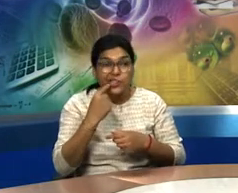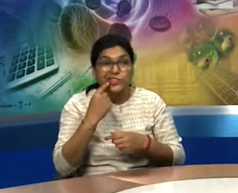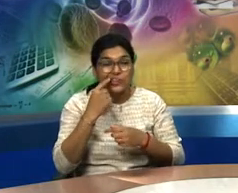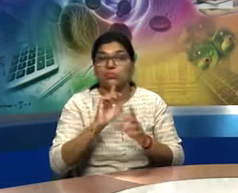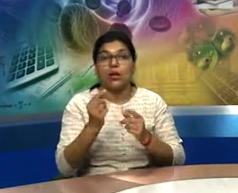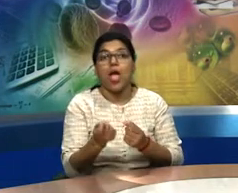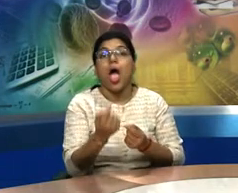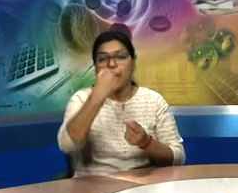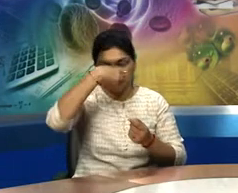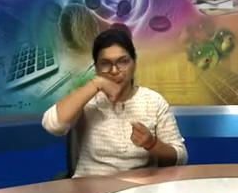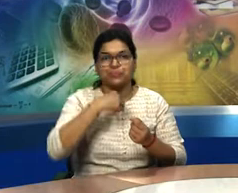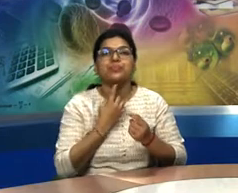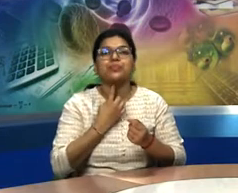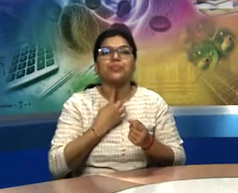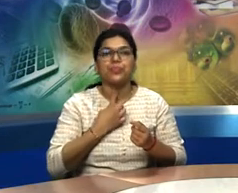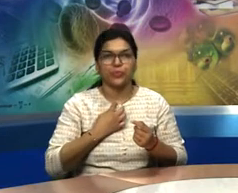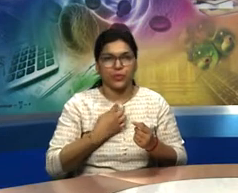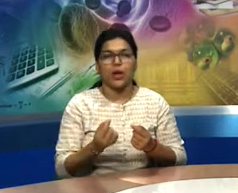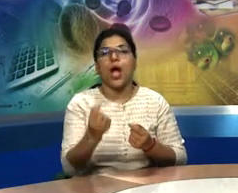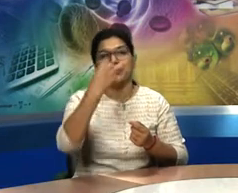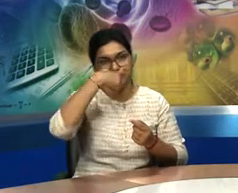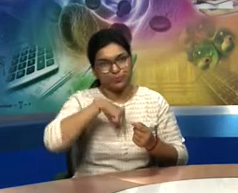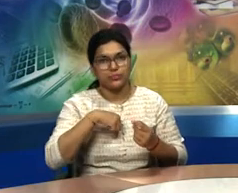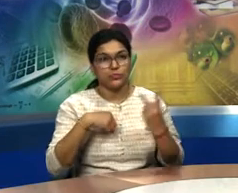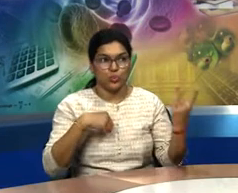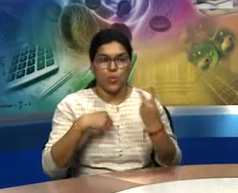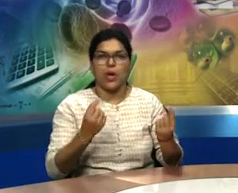Somehow, we didn't chew it, we just swallowed it.